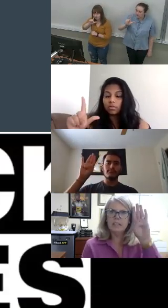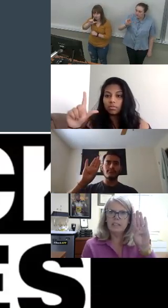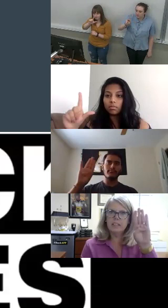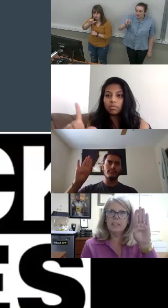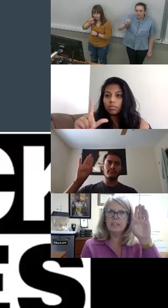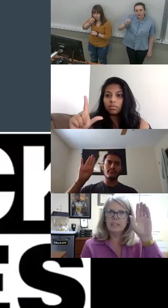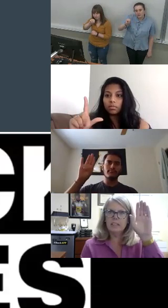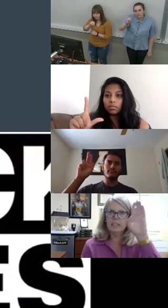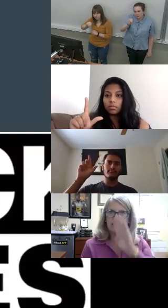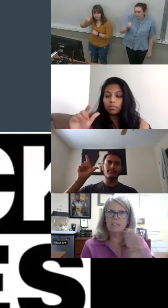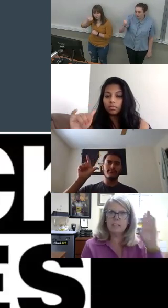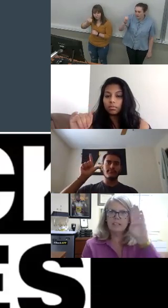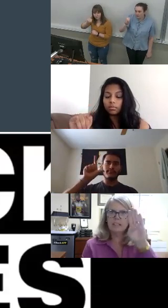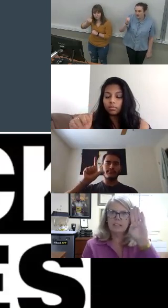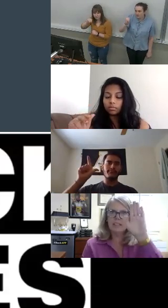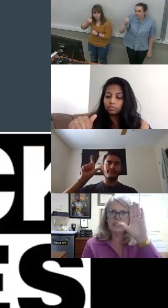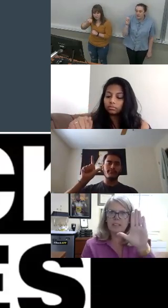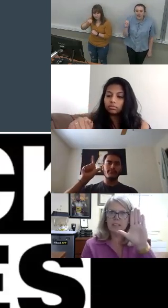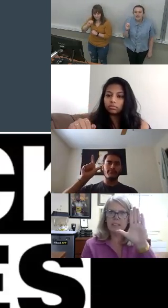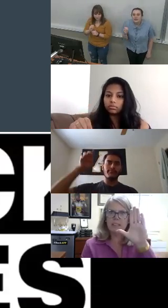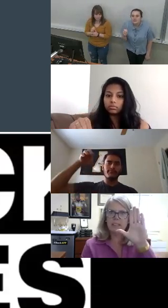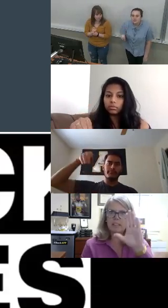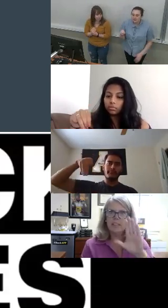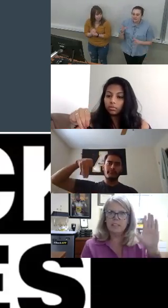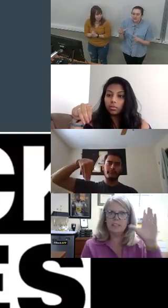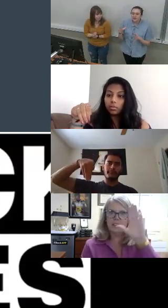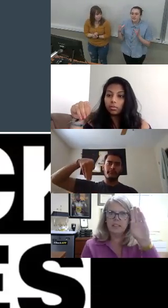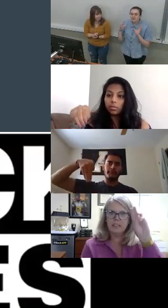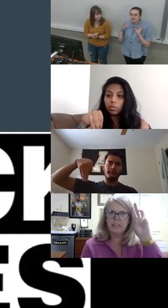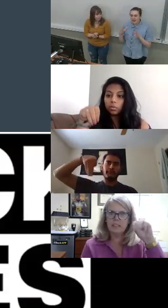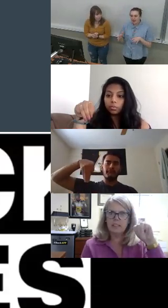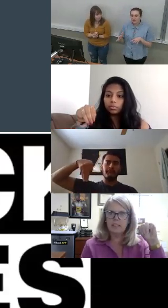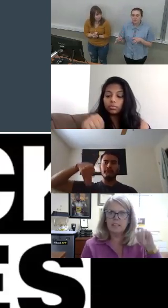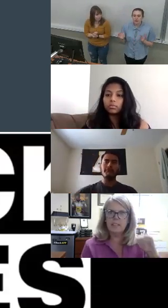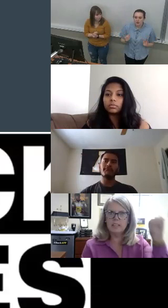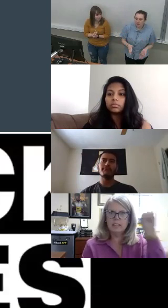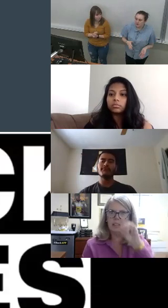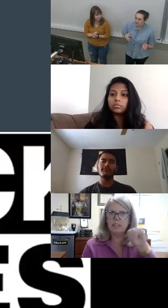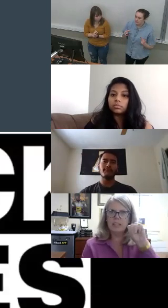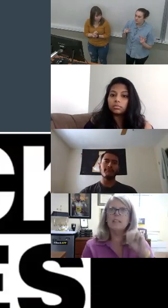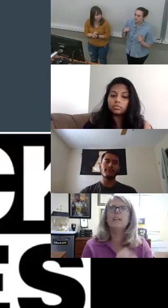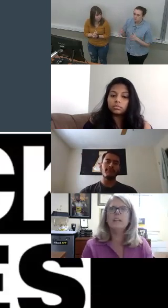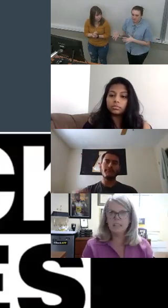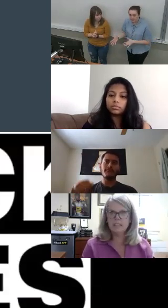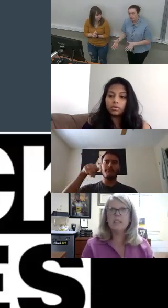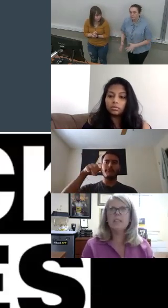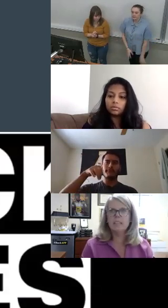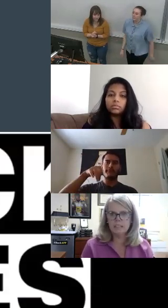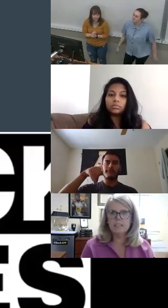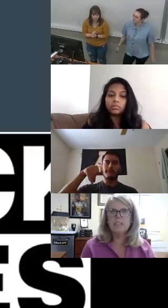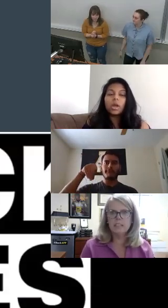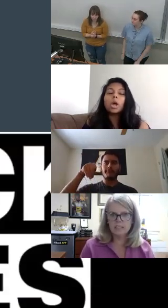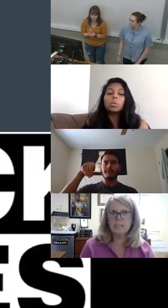circle, and your M, and you make that a little circle. And that's like signifies that it's an acronym and not you're trying to spell a